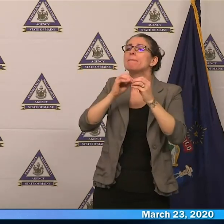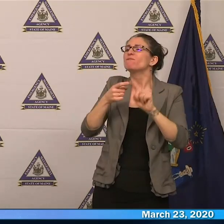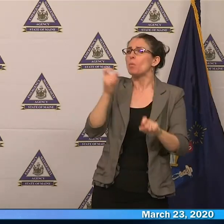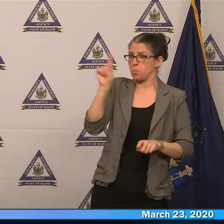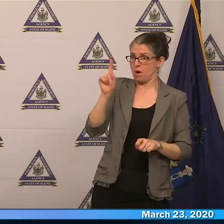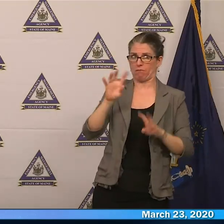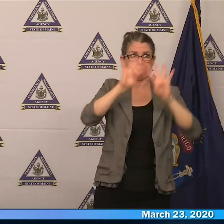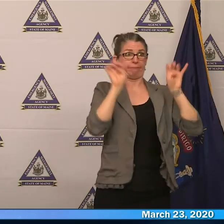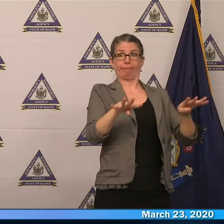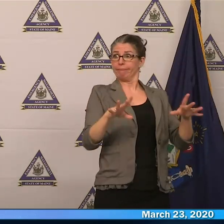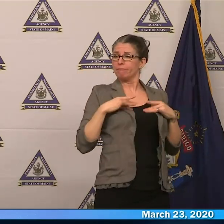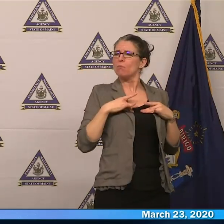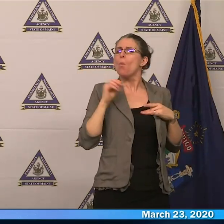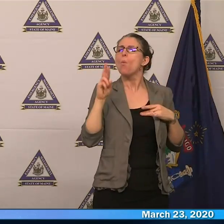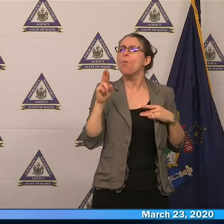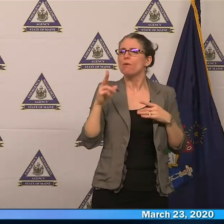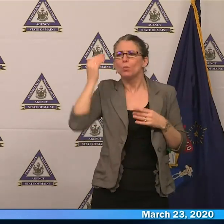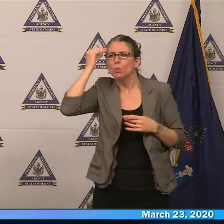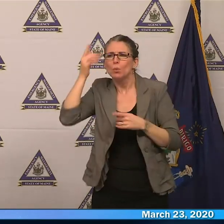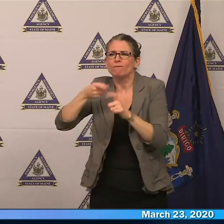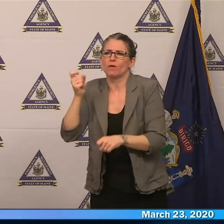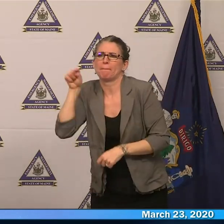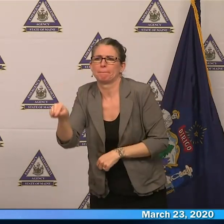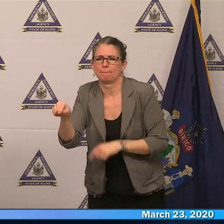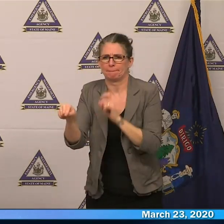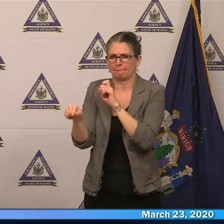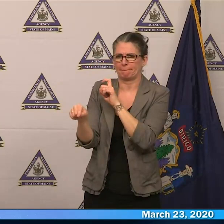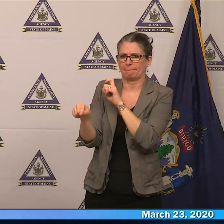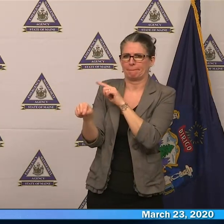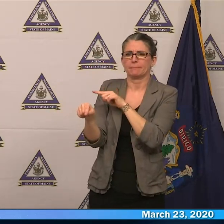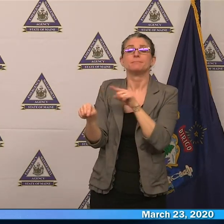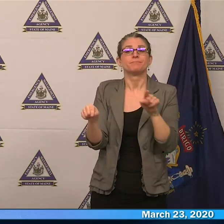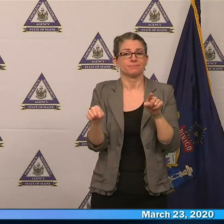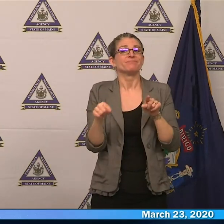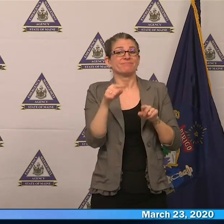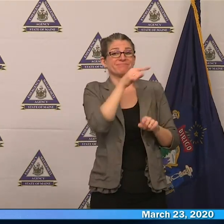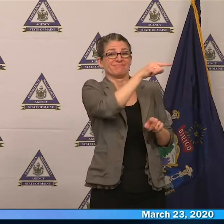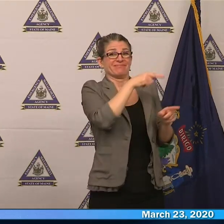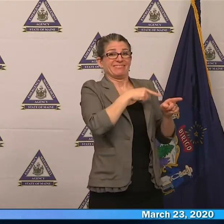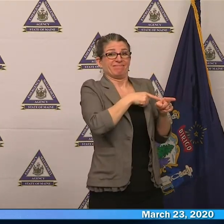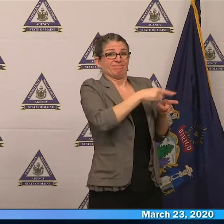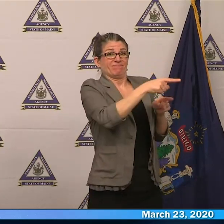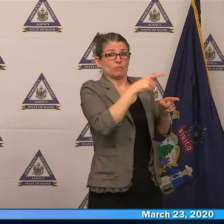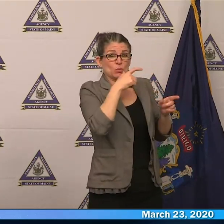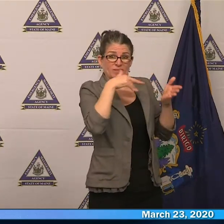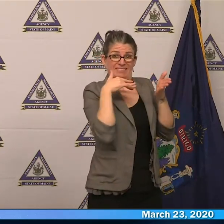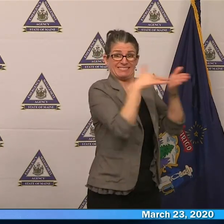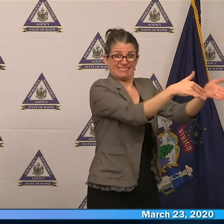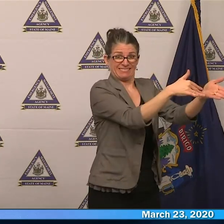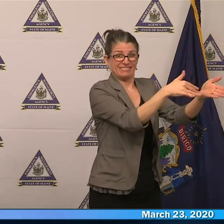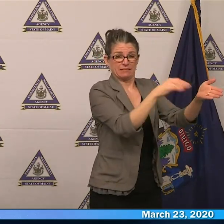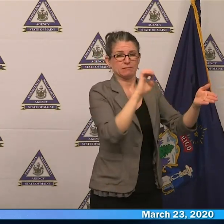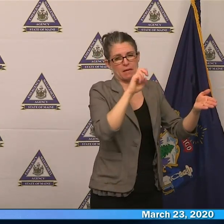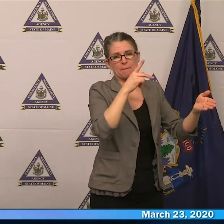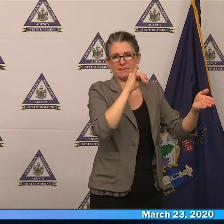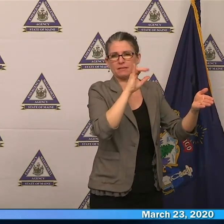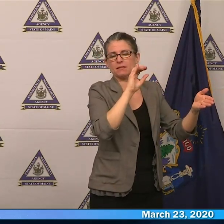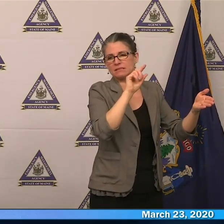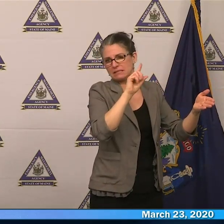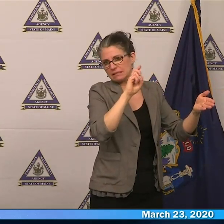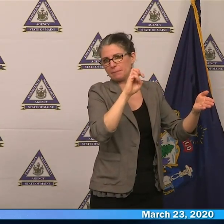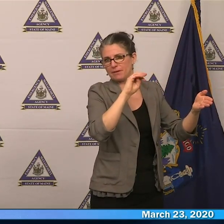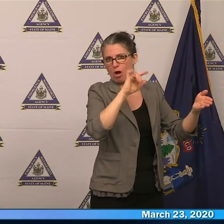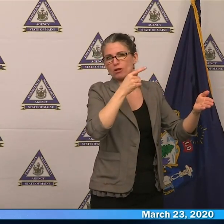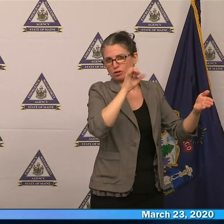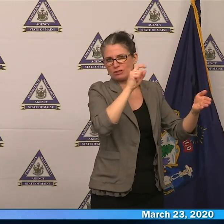possibility. As of right now, community transmission has only been confirmed in Cumberland County, but we strongly believe that